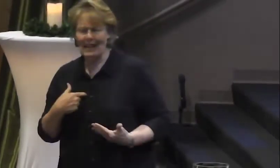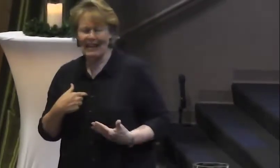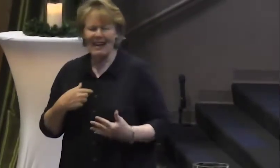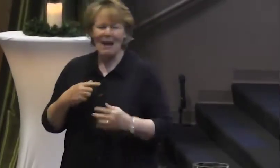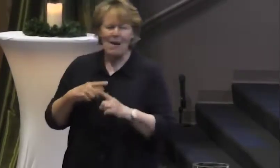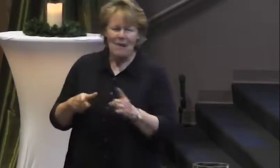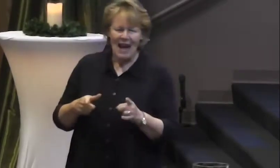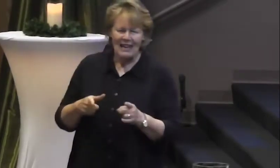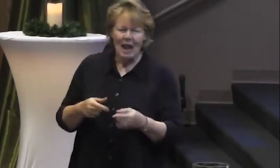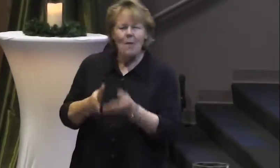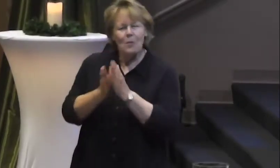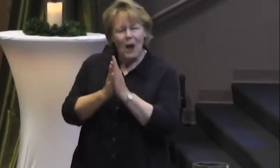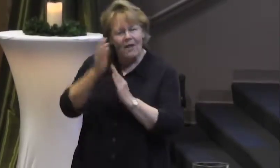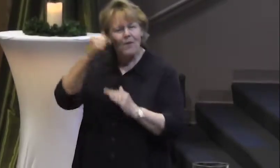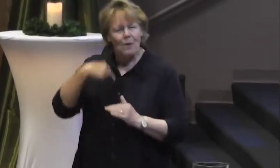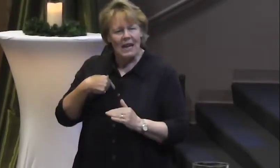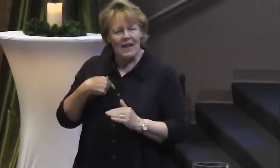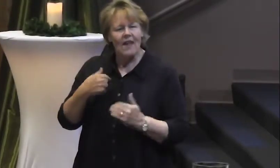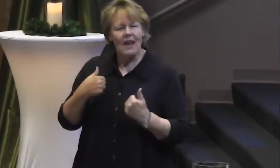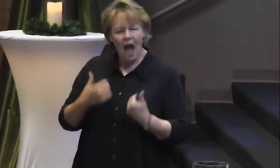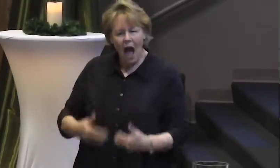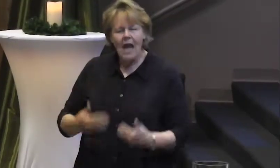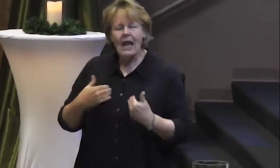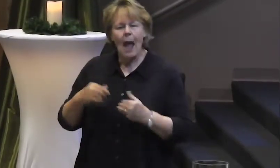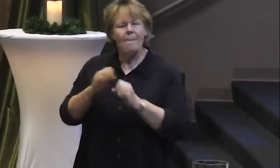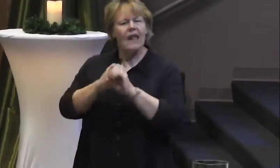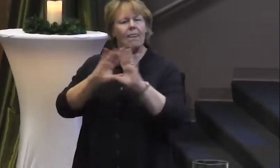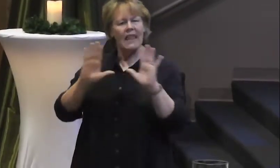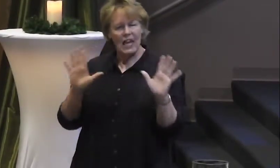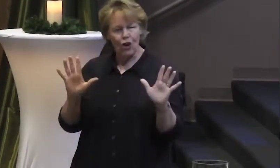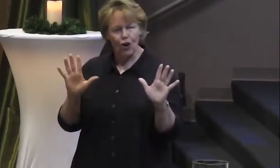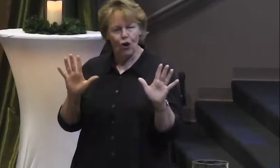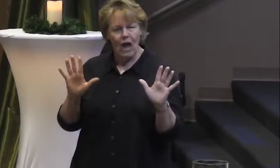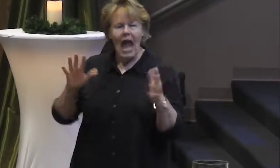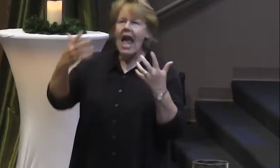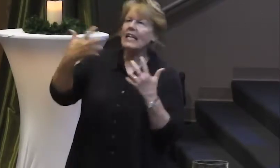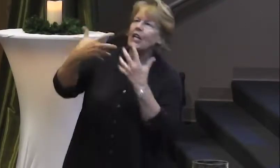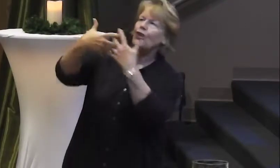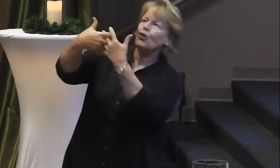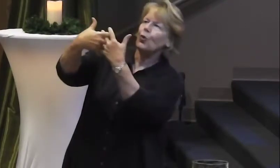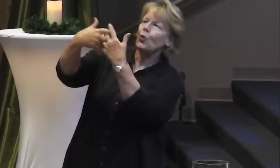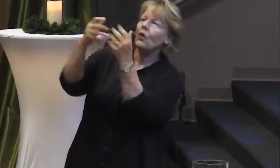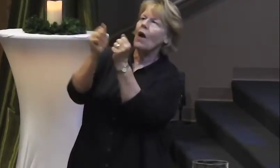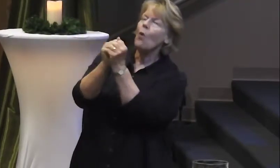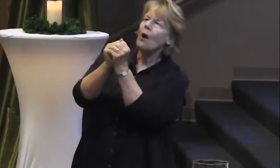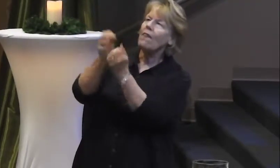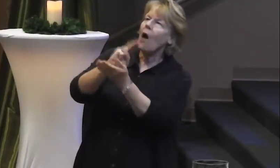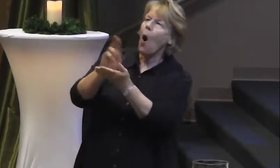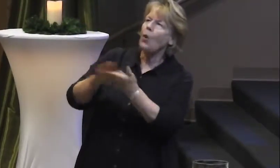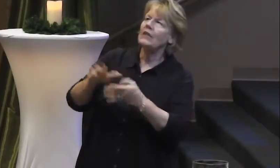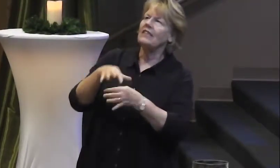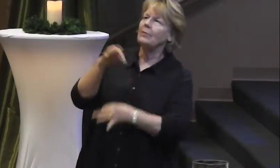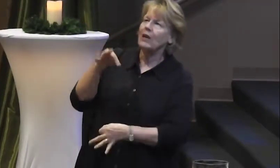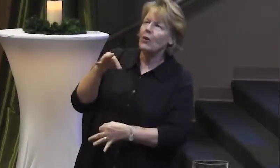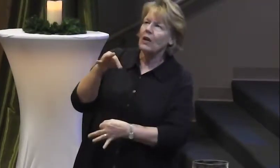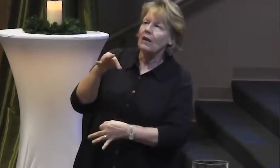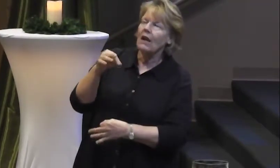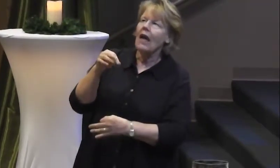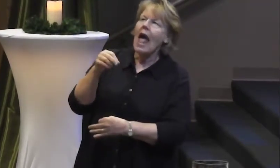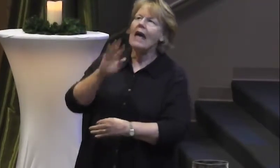be clear and truly in tune with what the Holy Spirit wants to do in me and through me as well as yourself. But